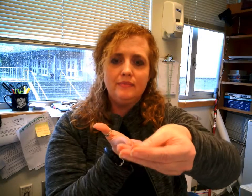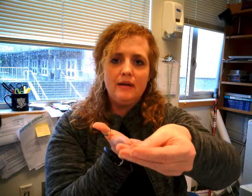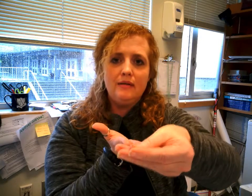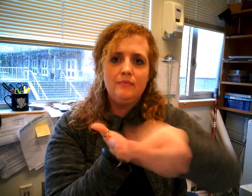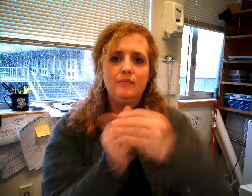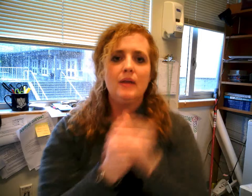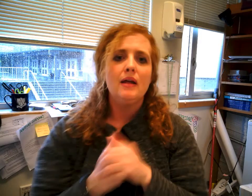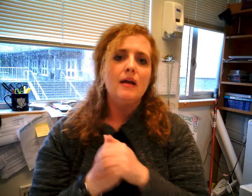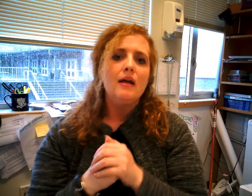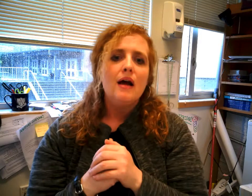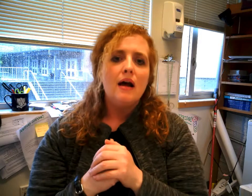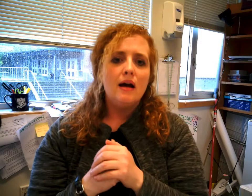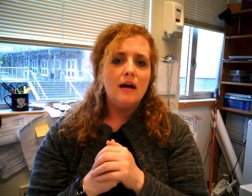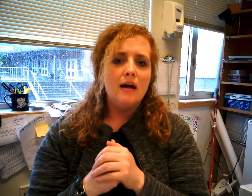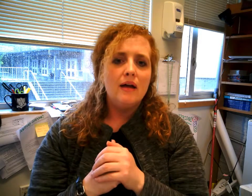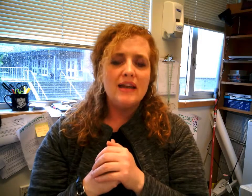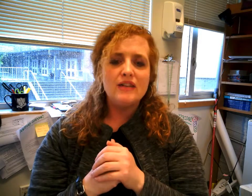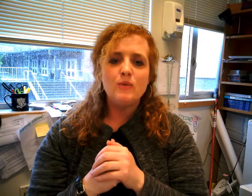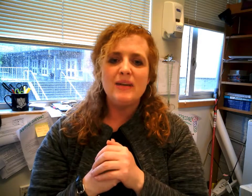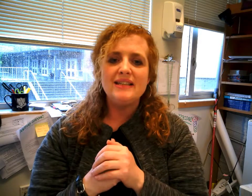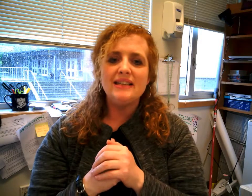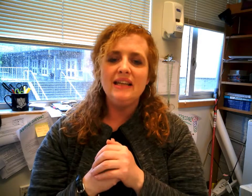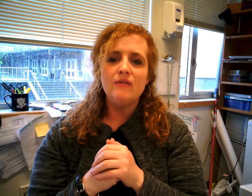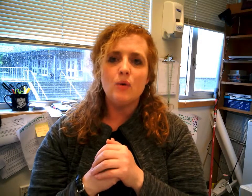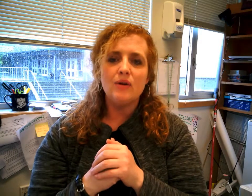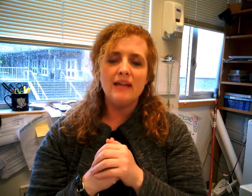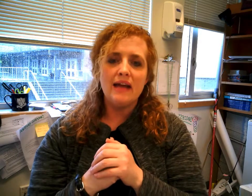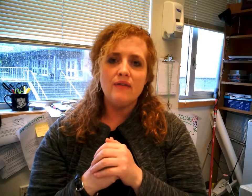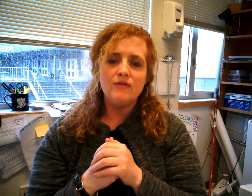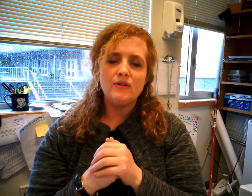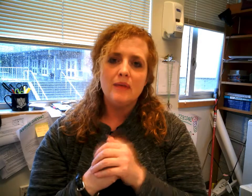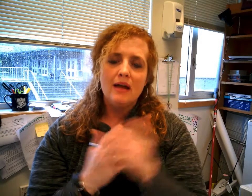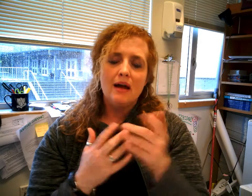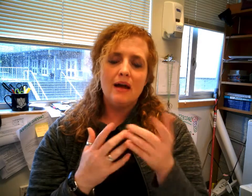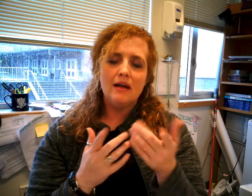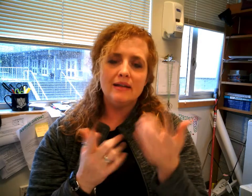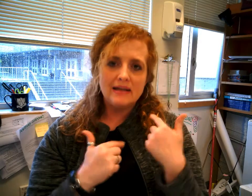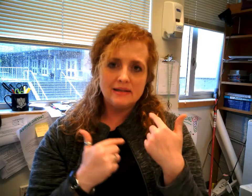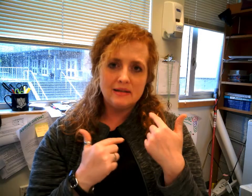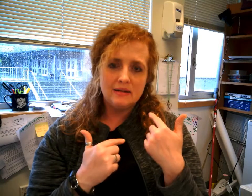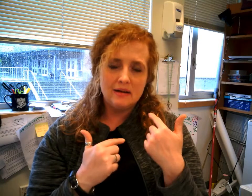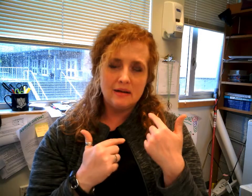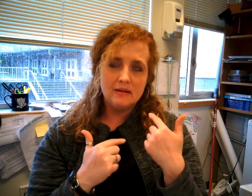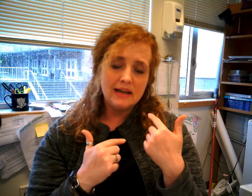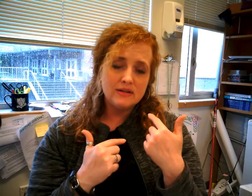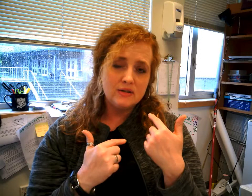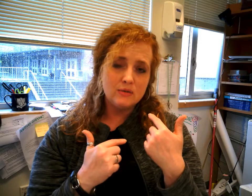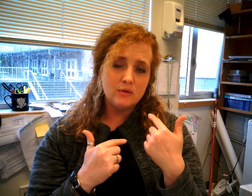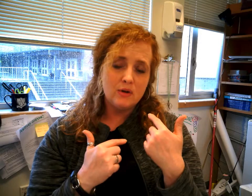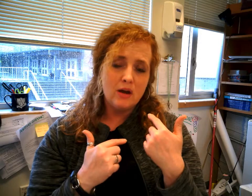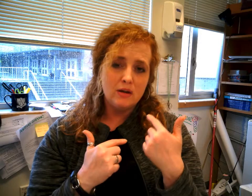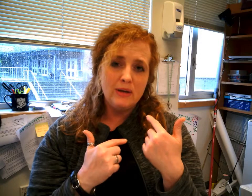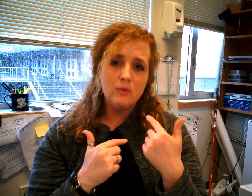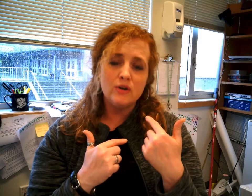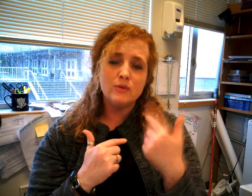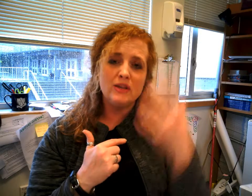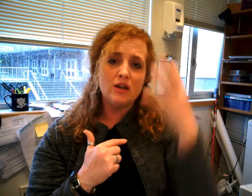Okay. The next one is leave or left. The last Halloween words we talked